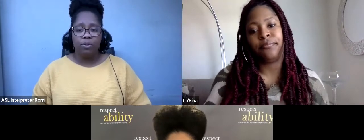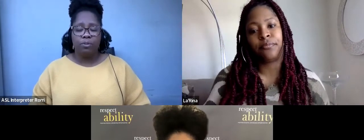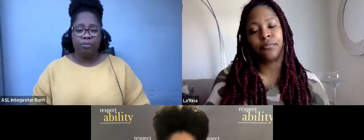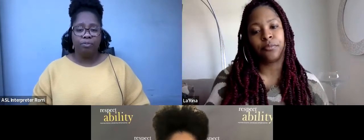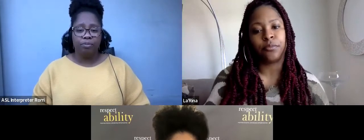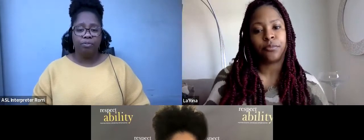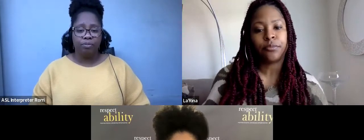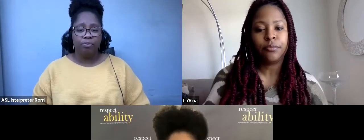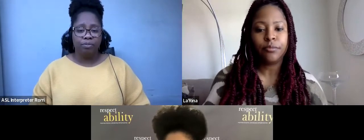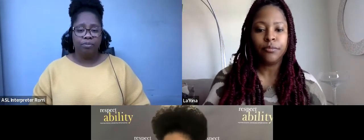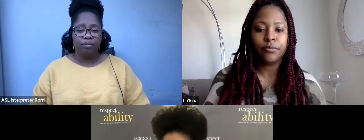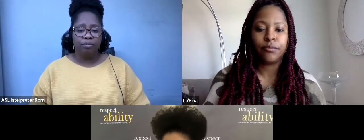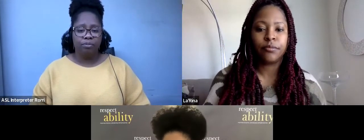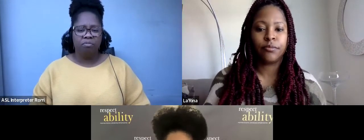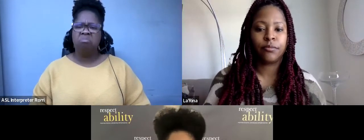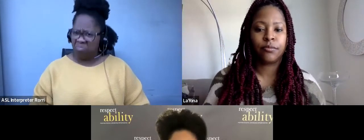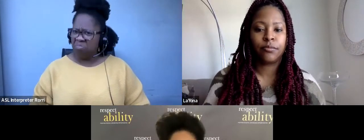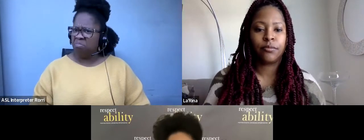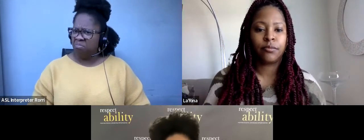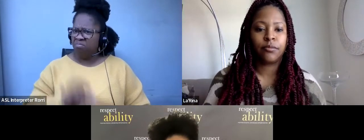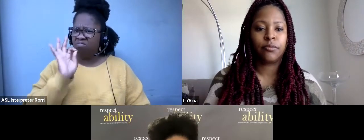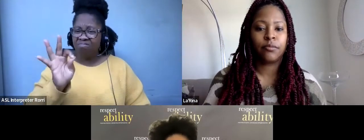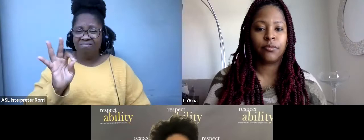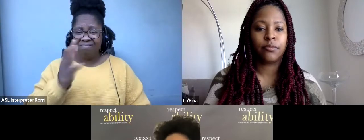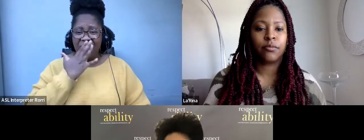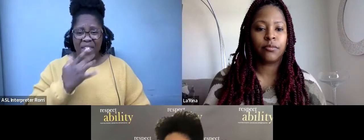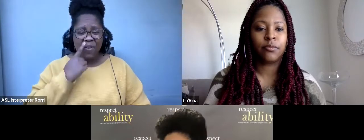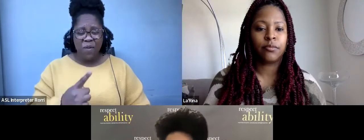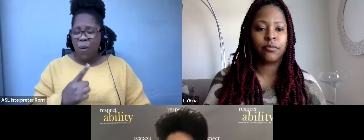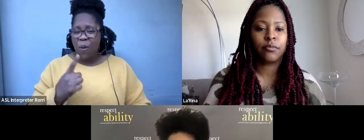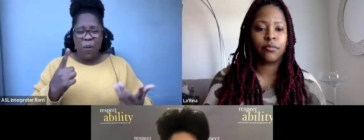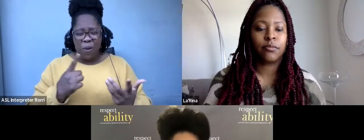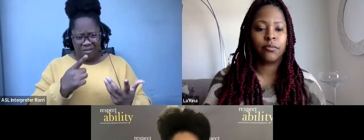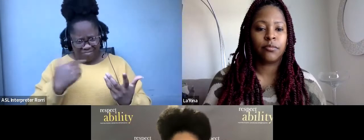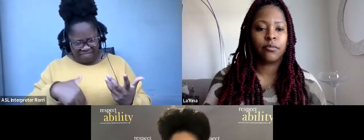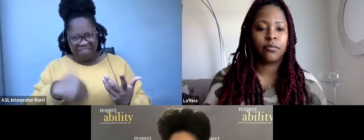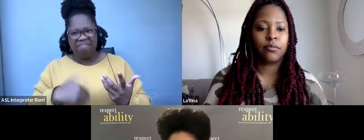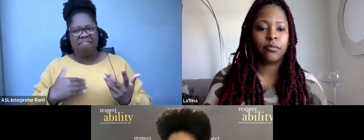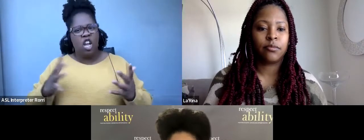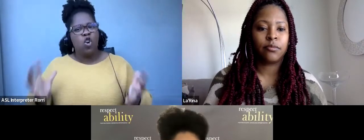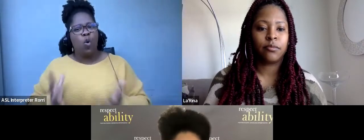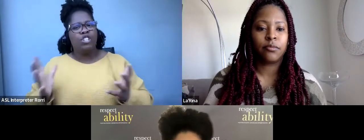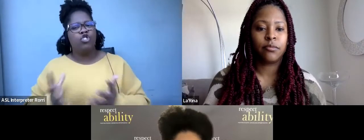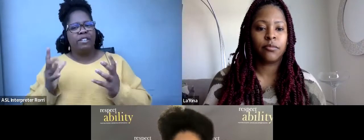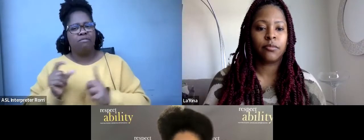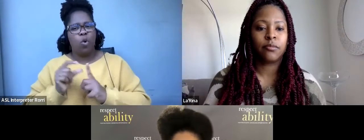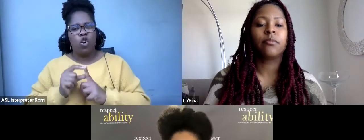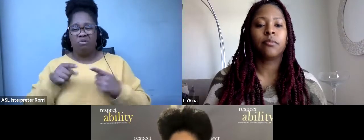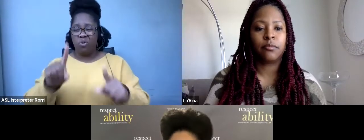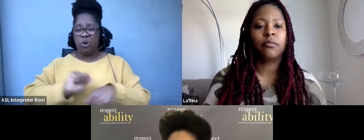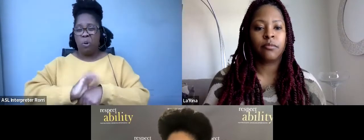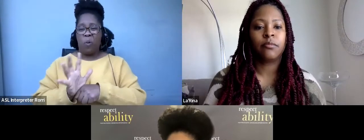want to do. Nice. Thank you so much for that encouragement, because I know COVID and during this time